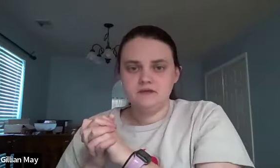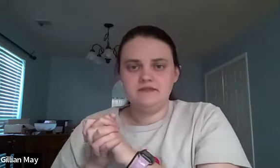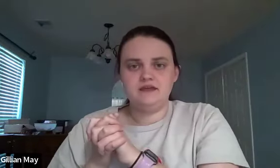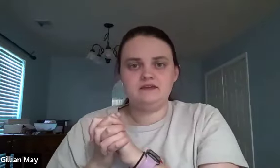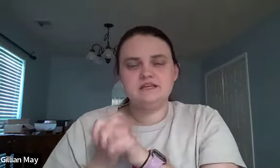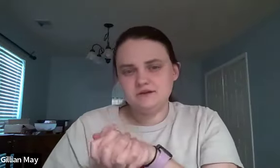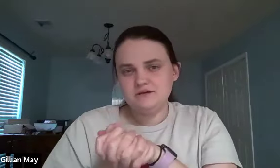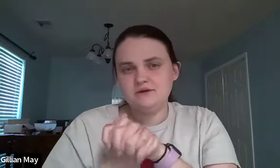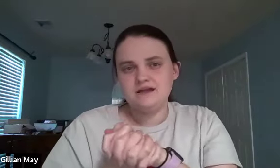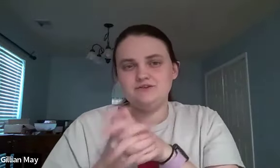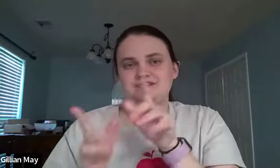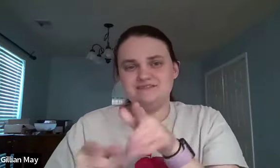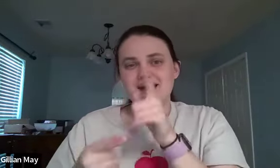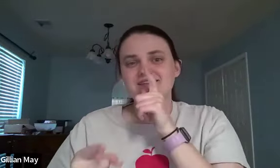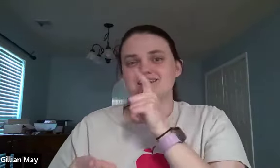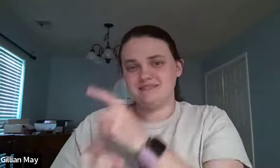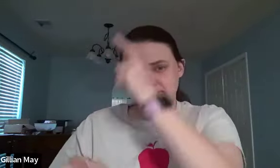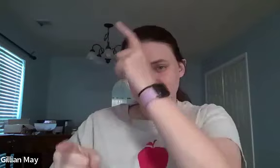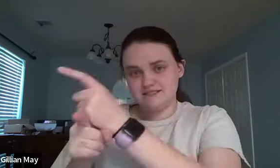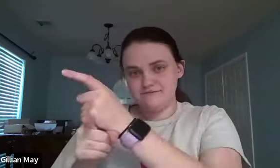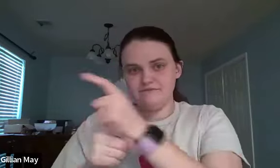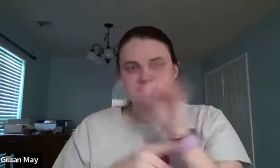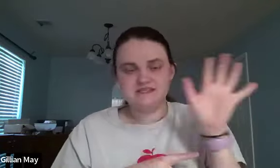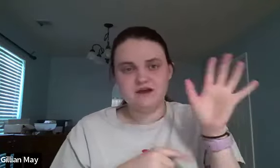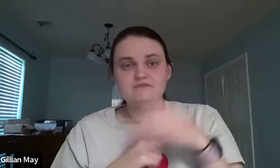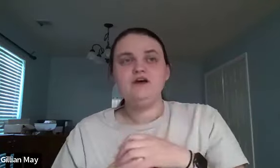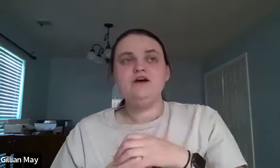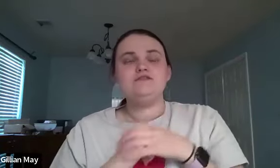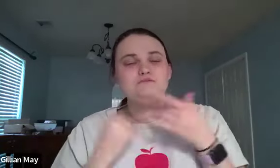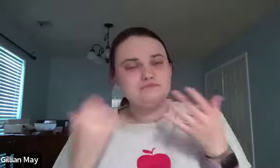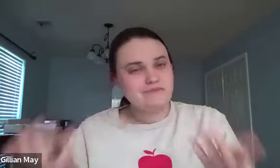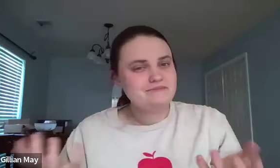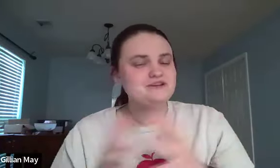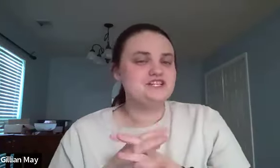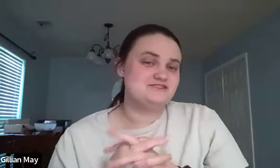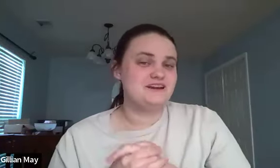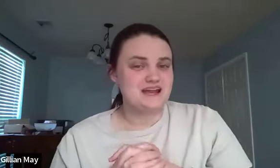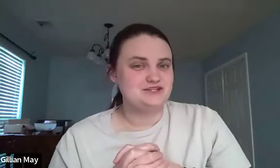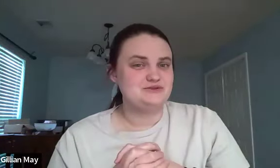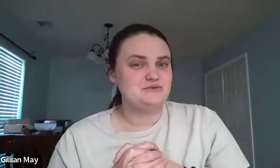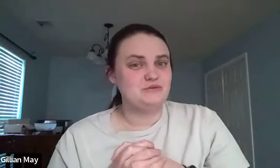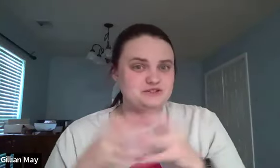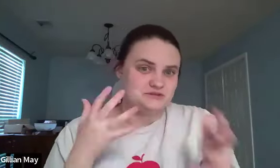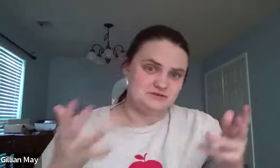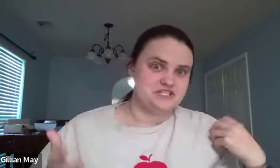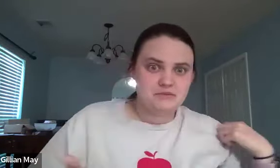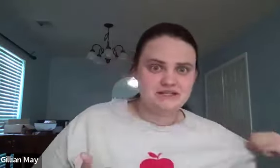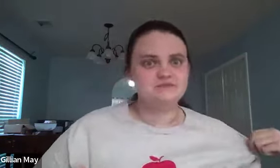And then typically what, if you did that siblings instead of 5, there might be a good chance they're going to ask you, well, which ones are which? How many siblings,